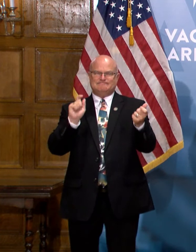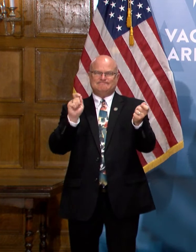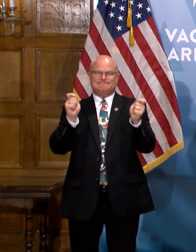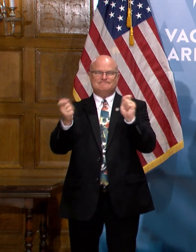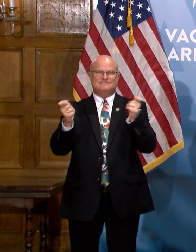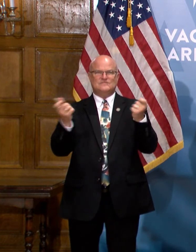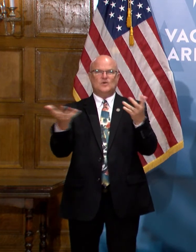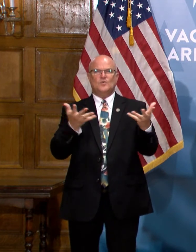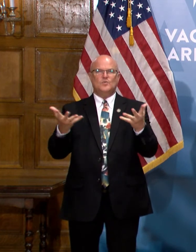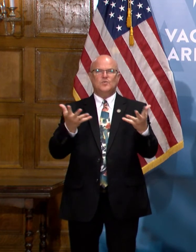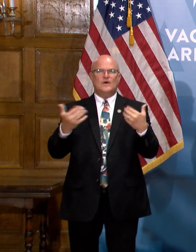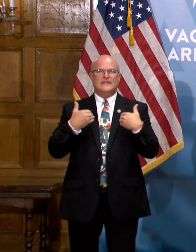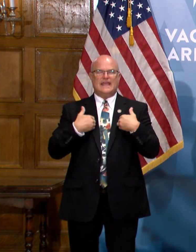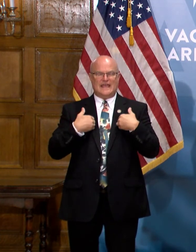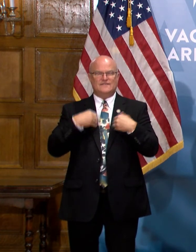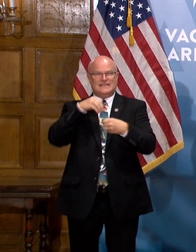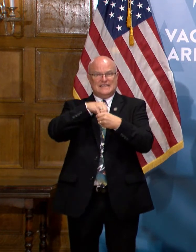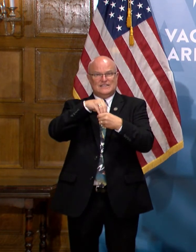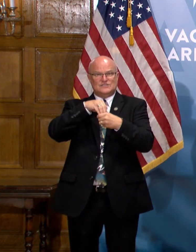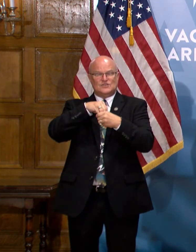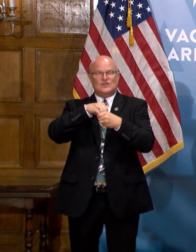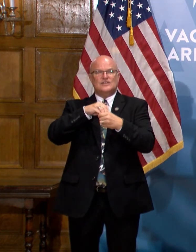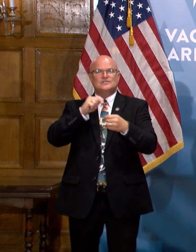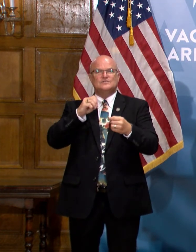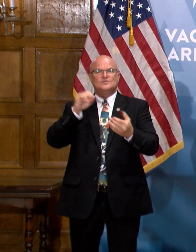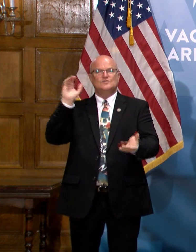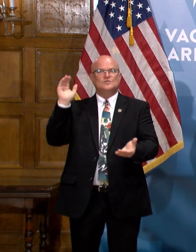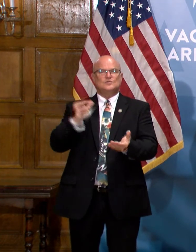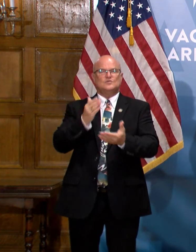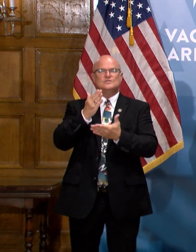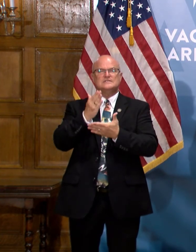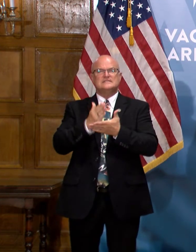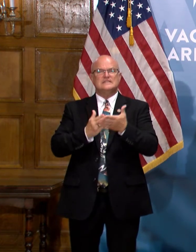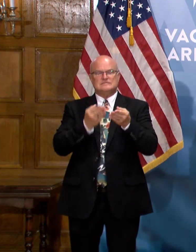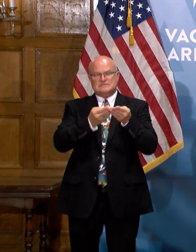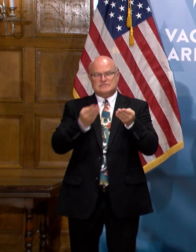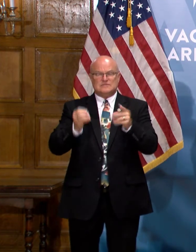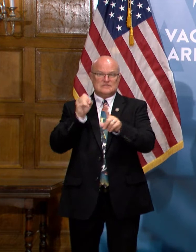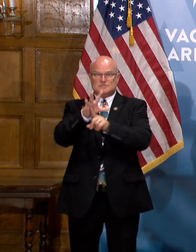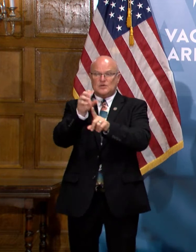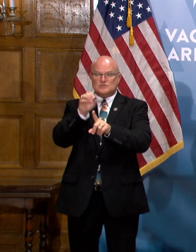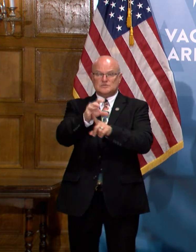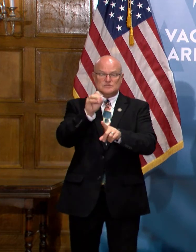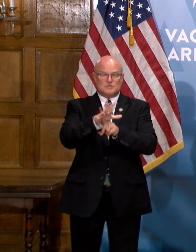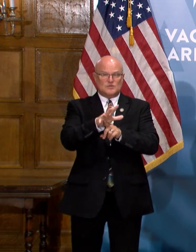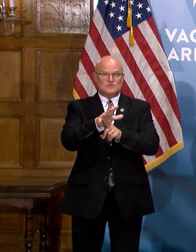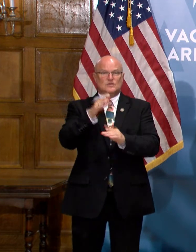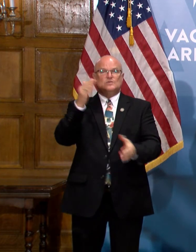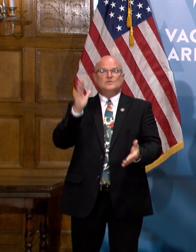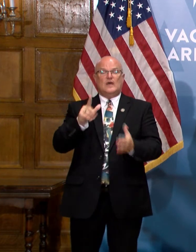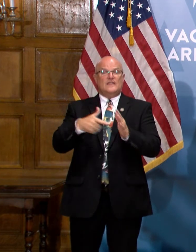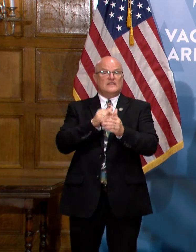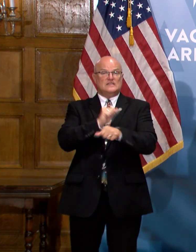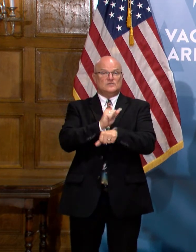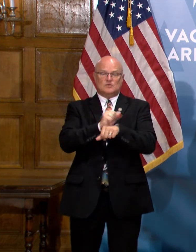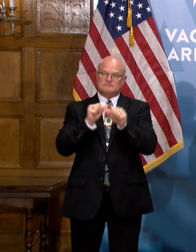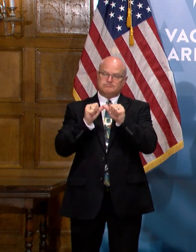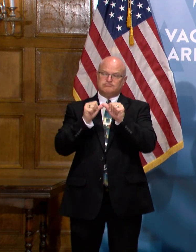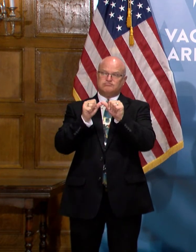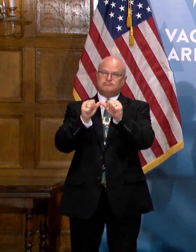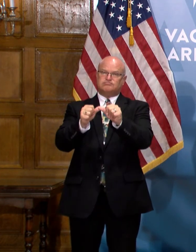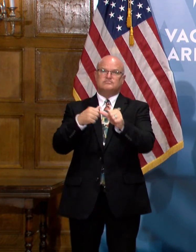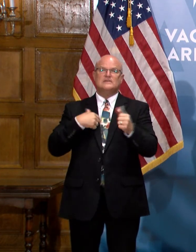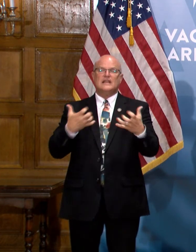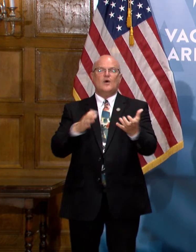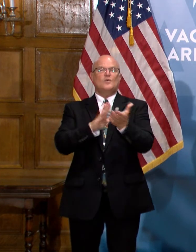modify whatever operations they have internally to reduce the number of exposures. So this work is ongoing, and I